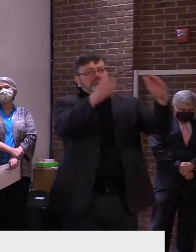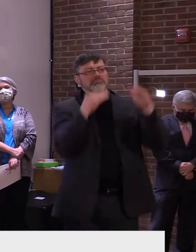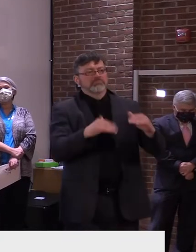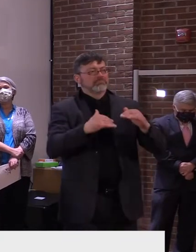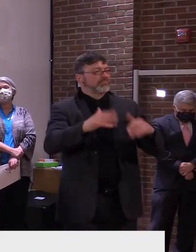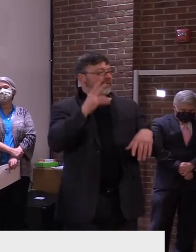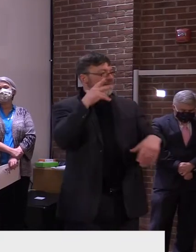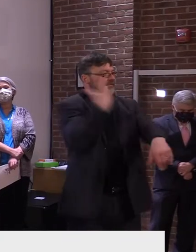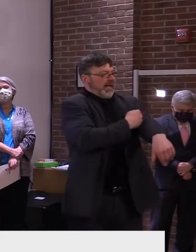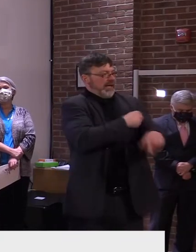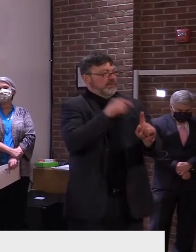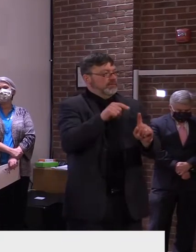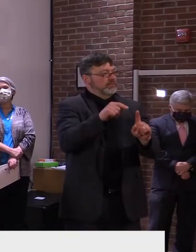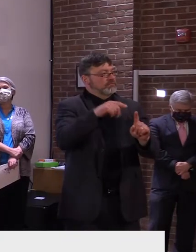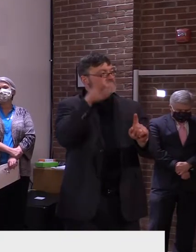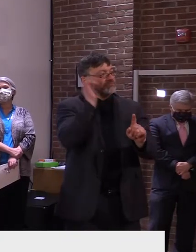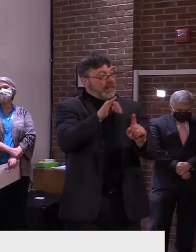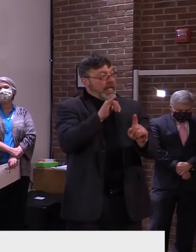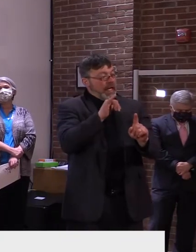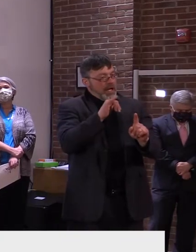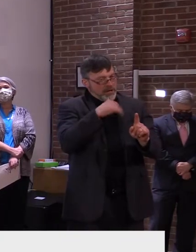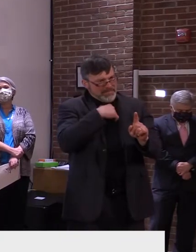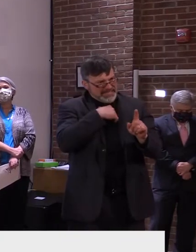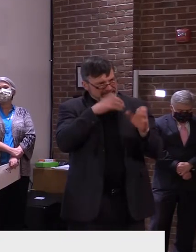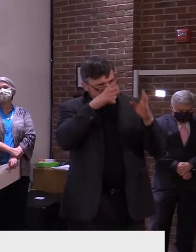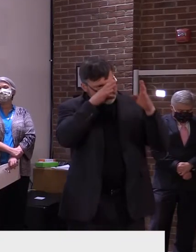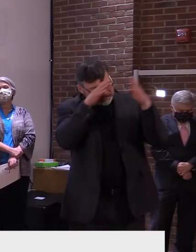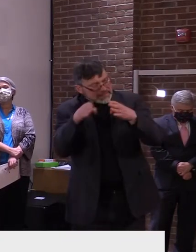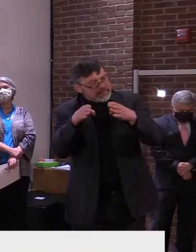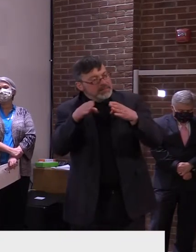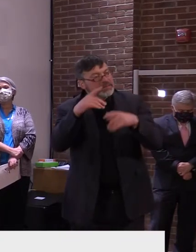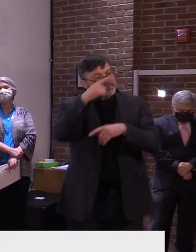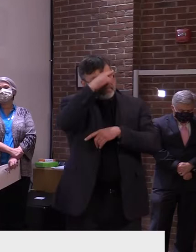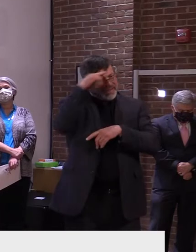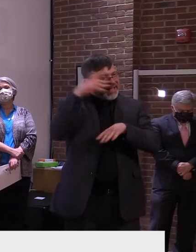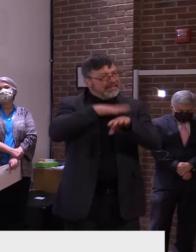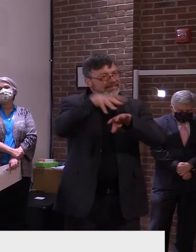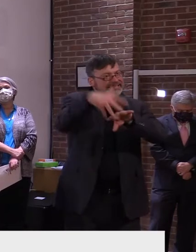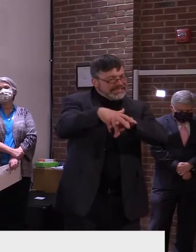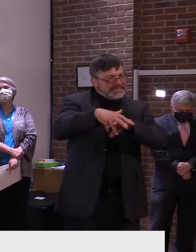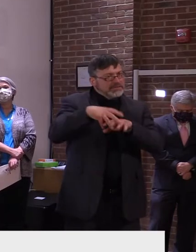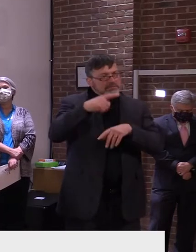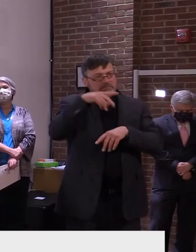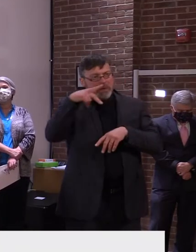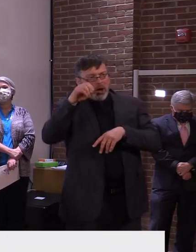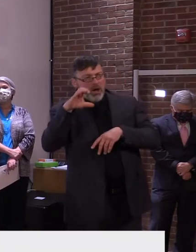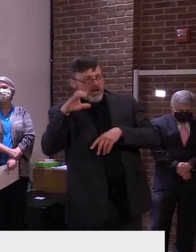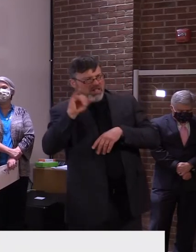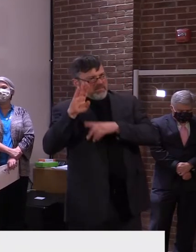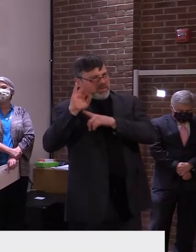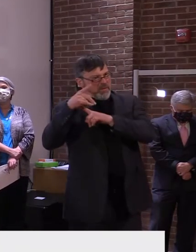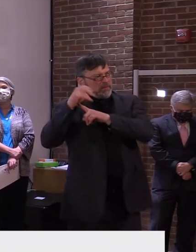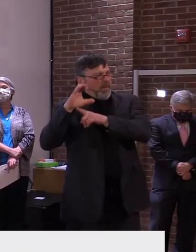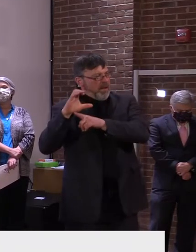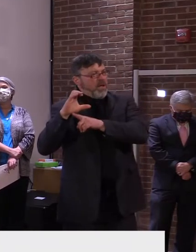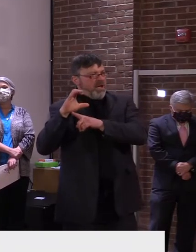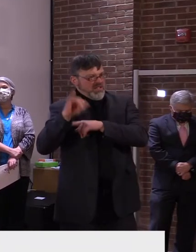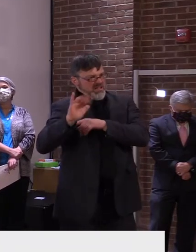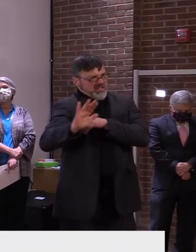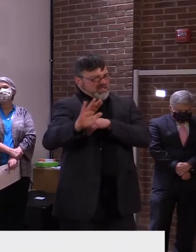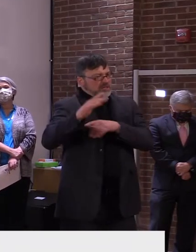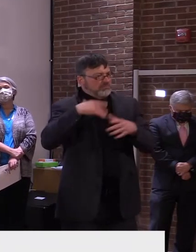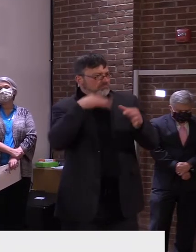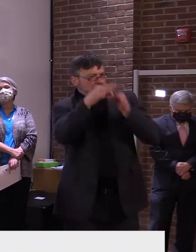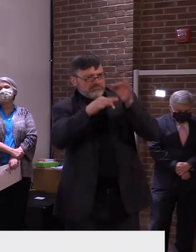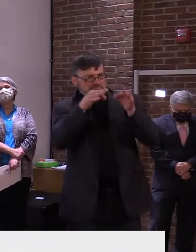Indigenous, and people of color. As I've mentioned before, our data shows that Vermonters who identify as